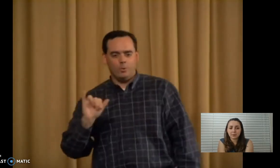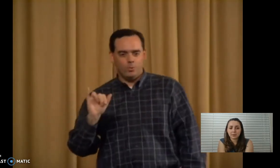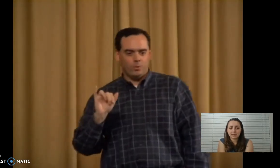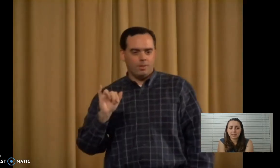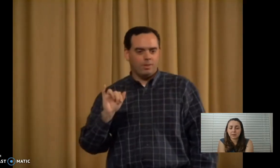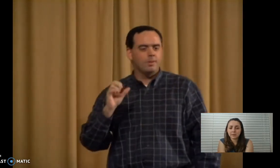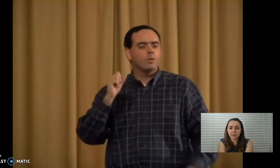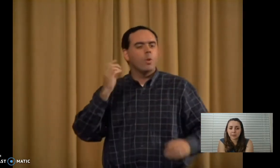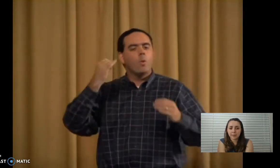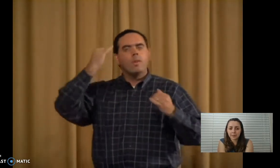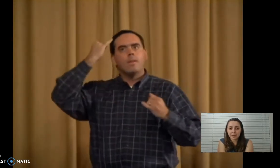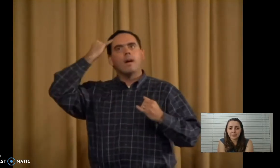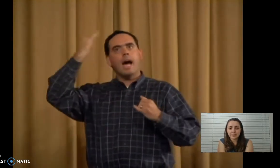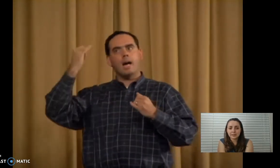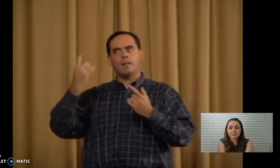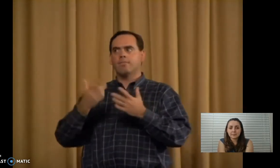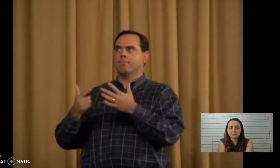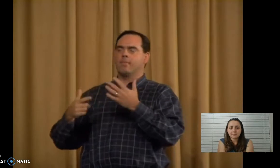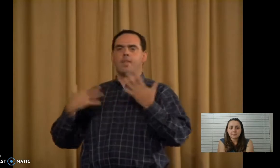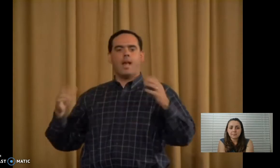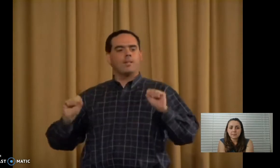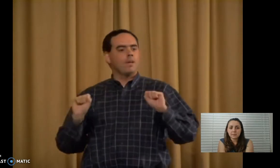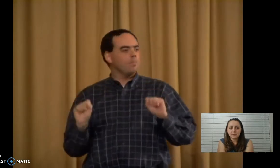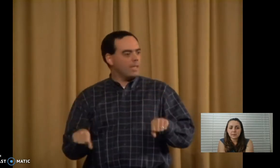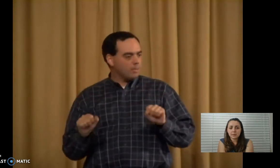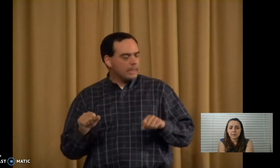mainstream students can also learn about that.